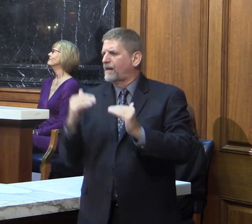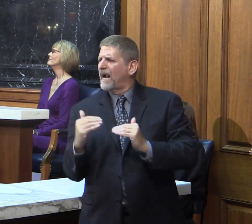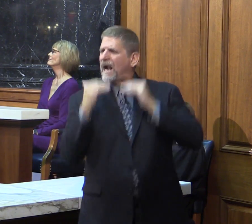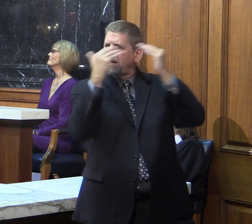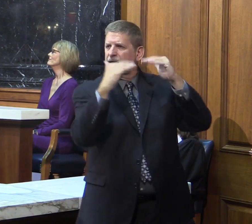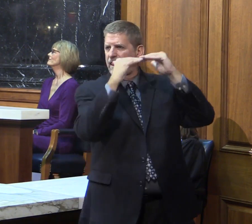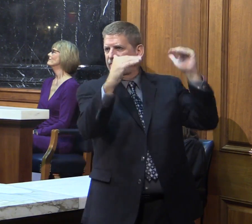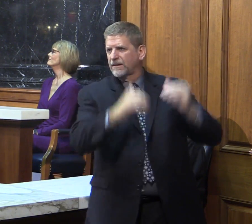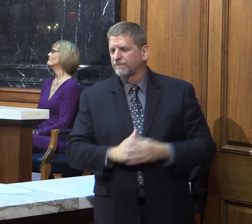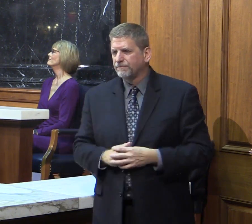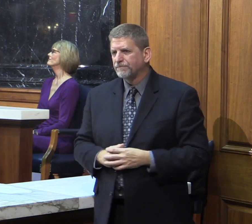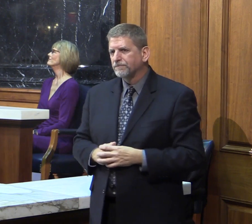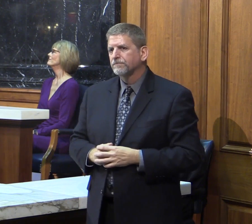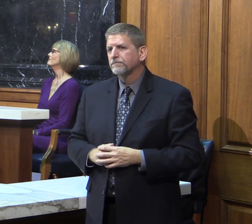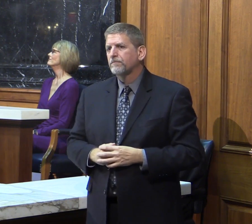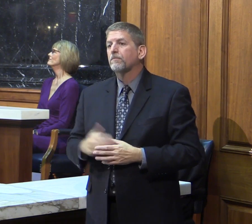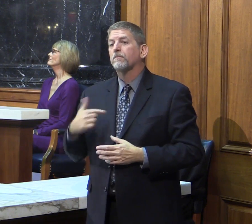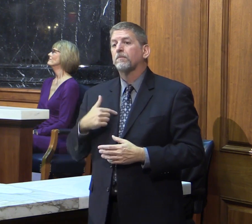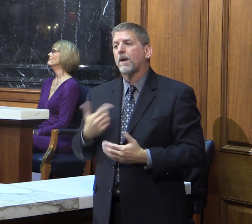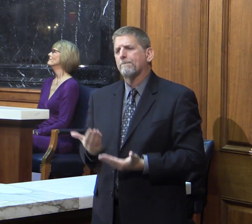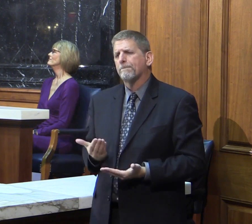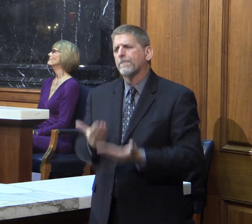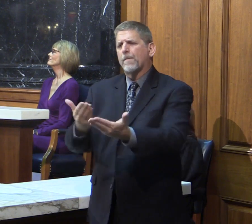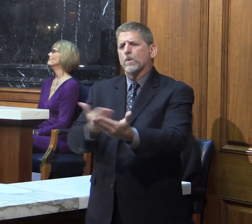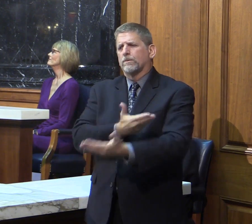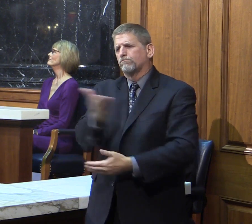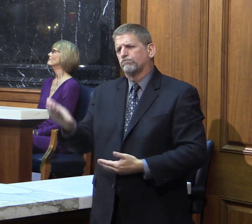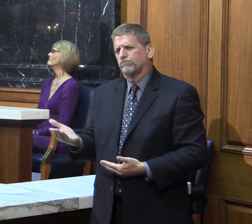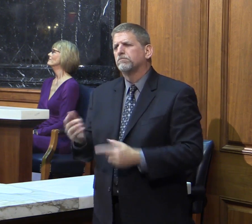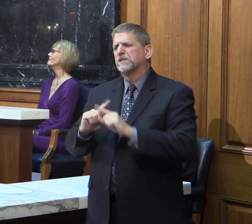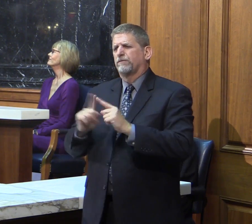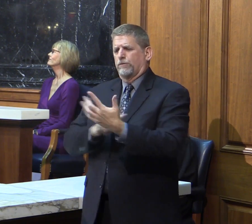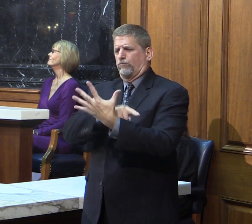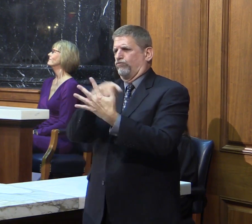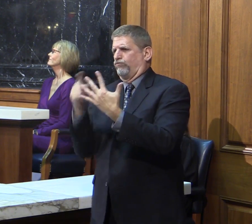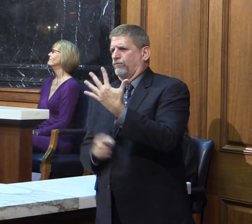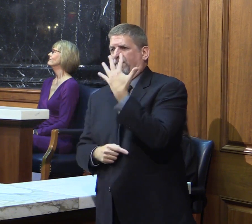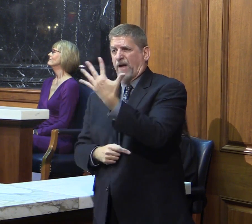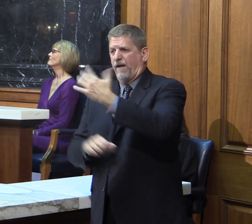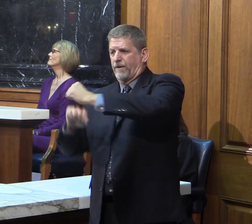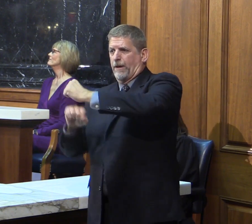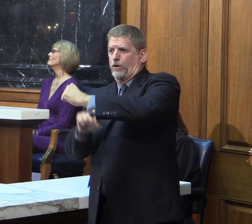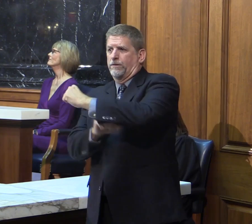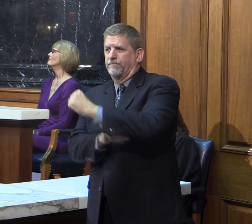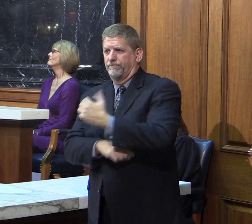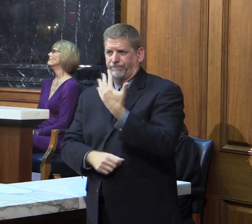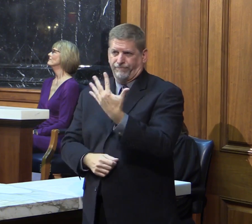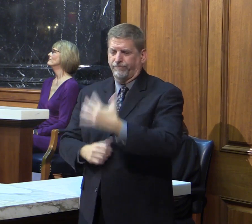So I'm proposing a set of transformational priorities, my 5 pillars, aimed at doing just